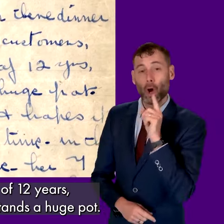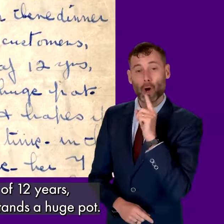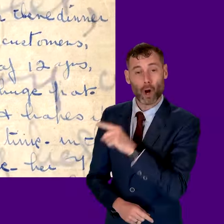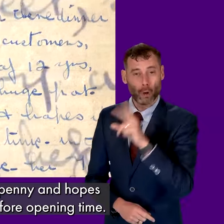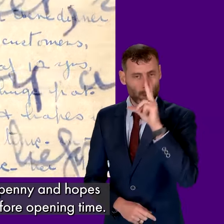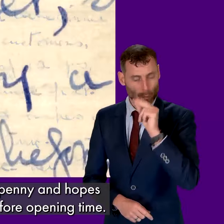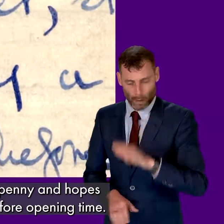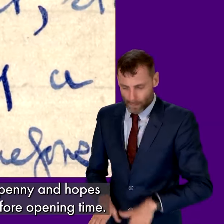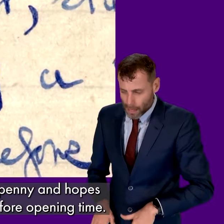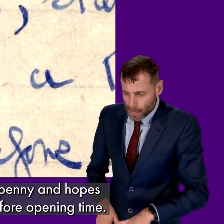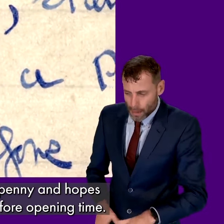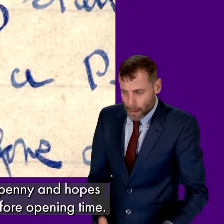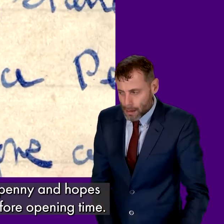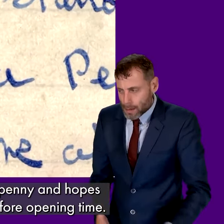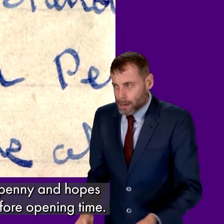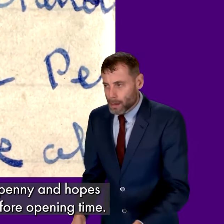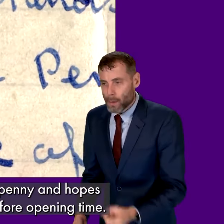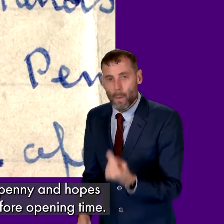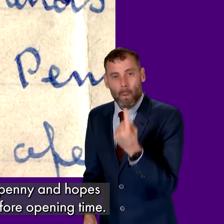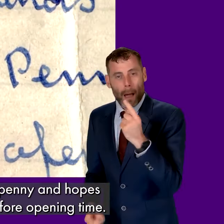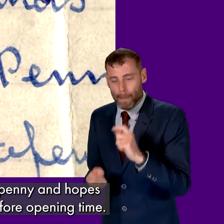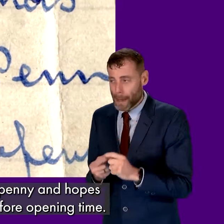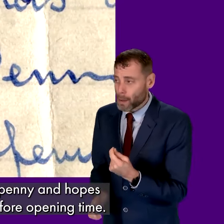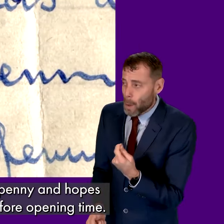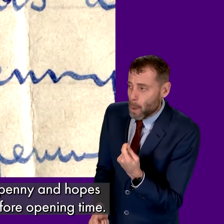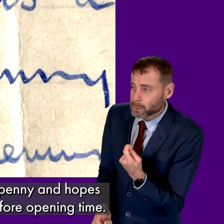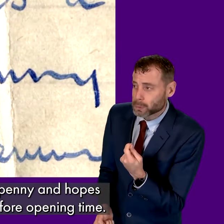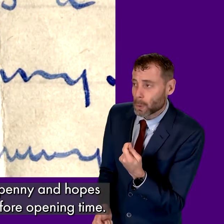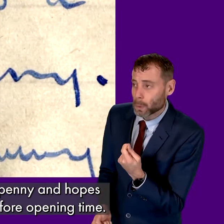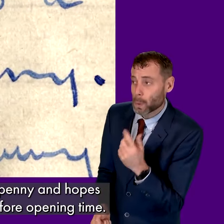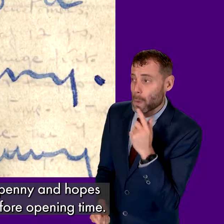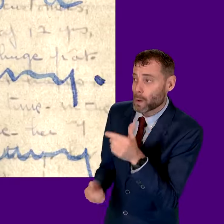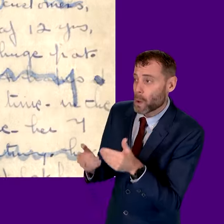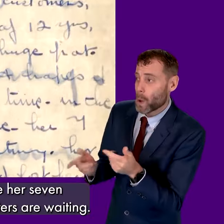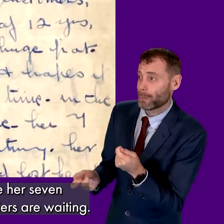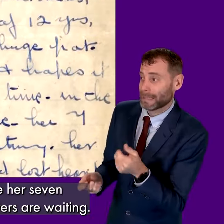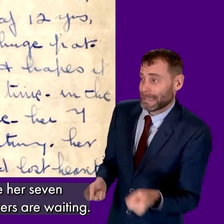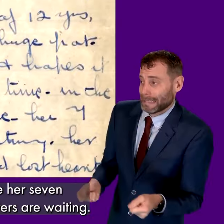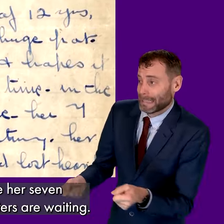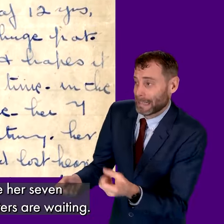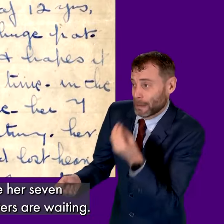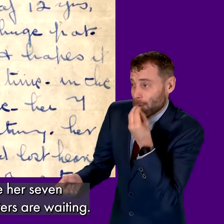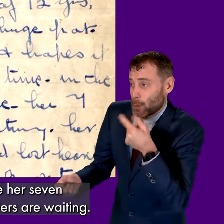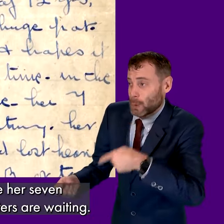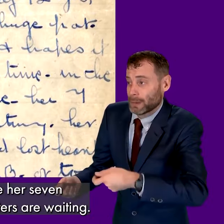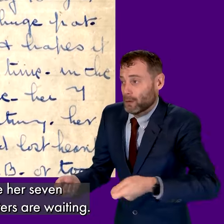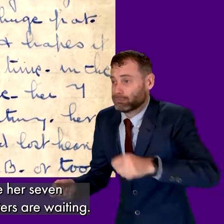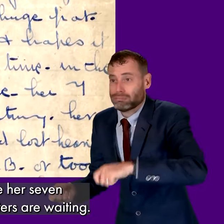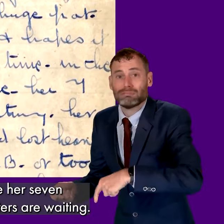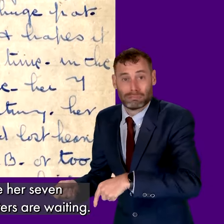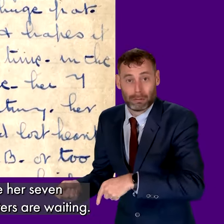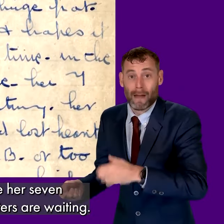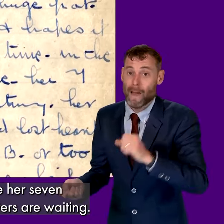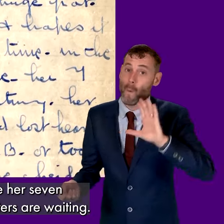pot. She's clutching a penny and hopes it won't be long before opening time. In her home, her seven brothers